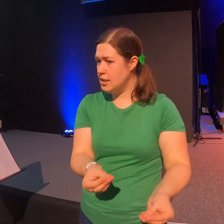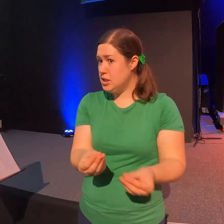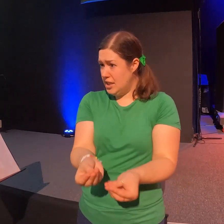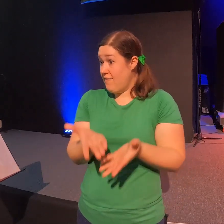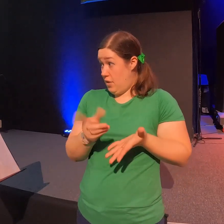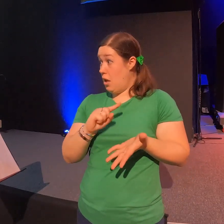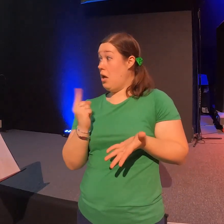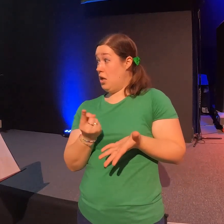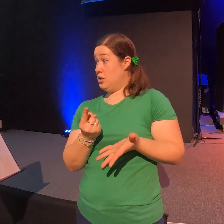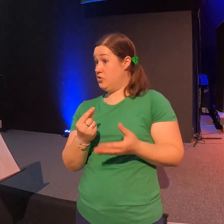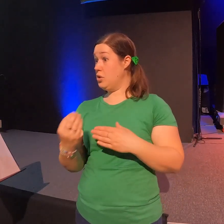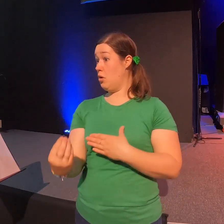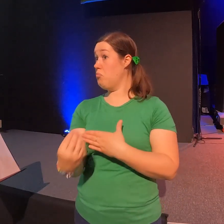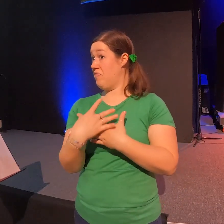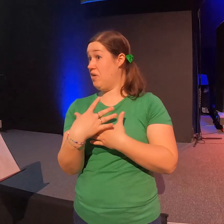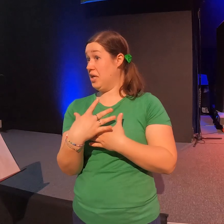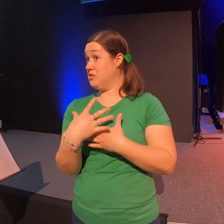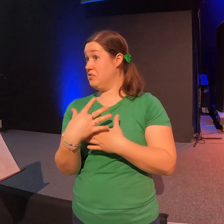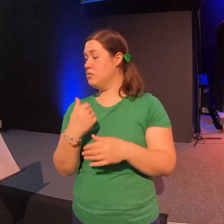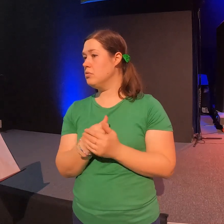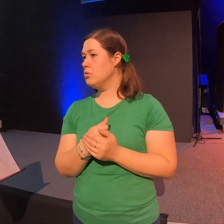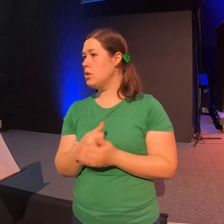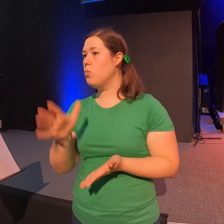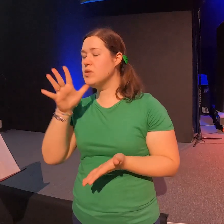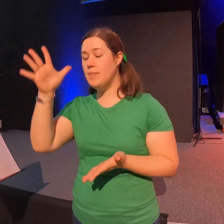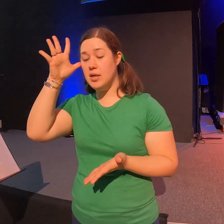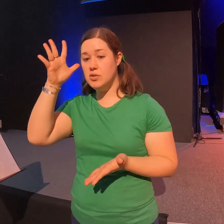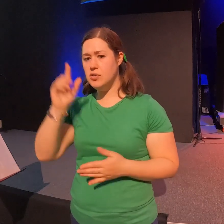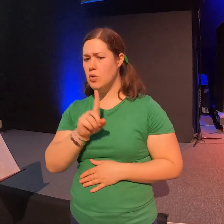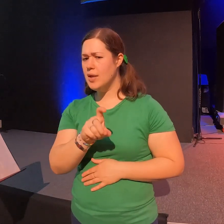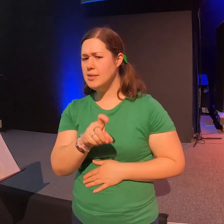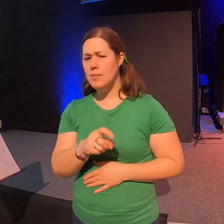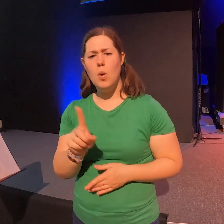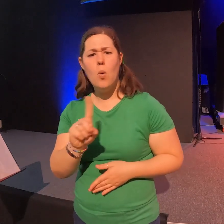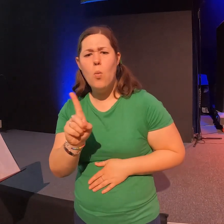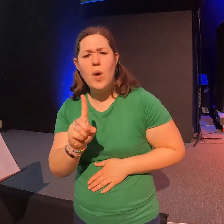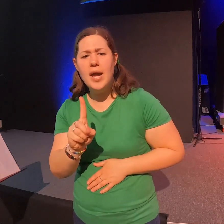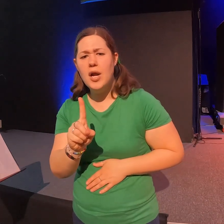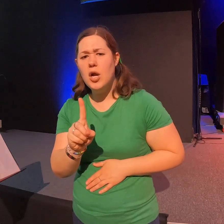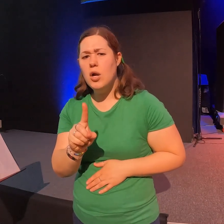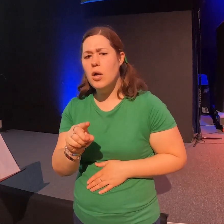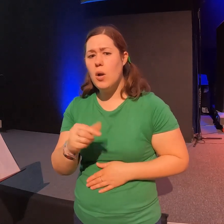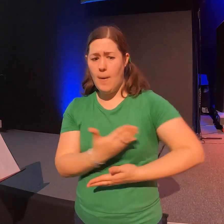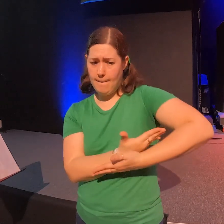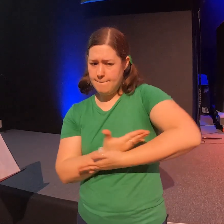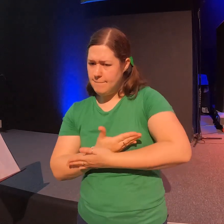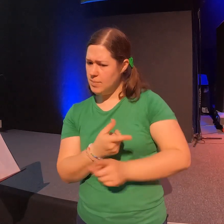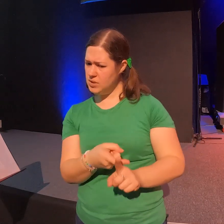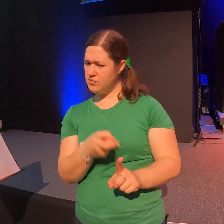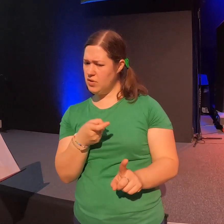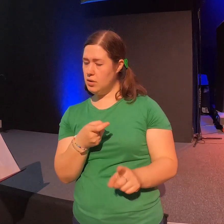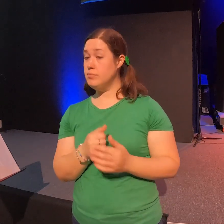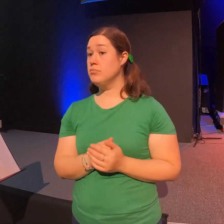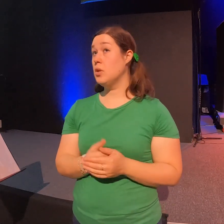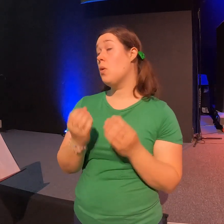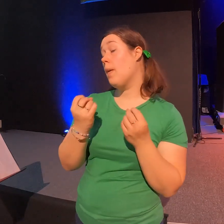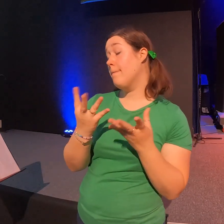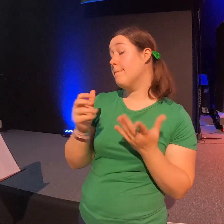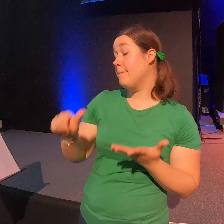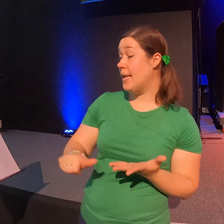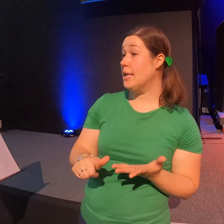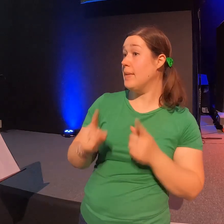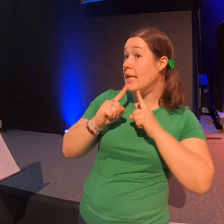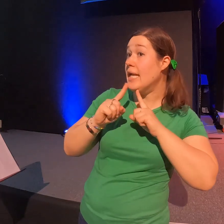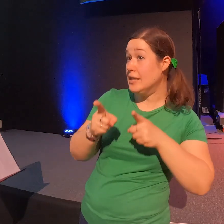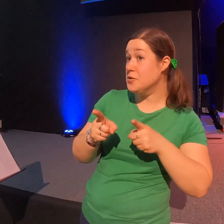where do babies come from? And there were a lot of answers, but there are three in particular